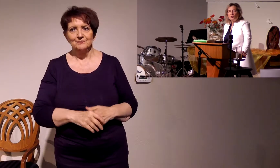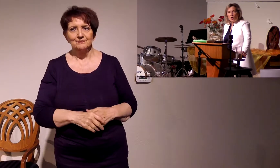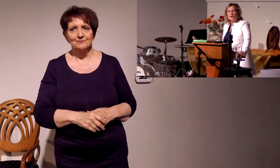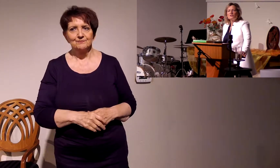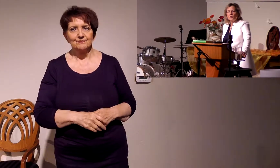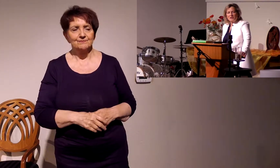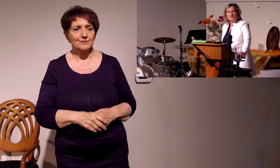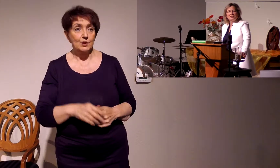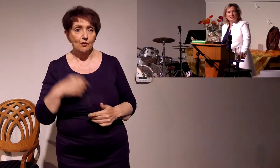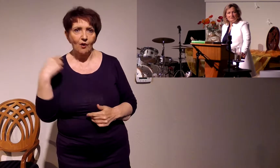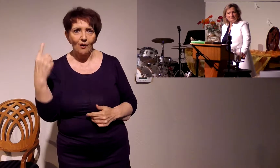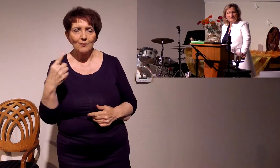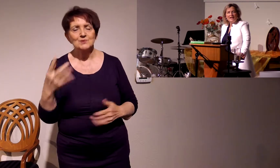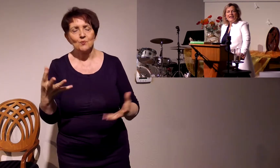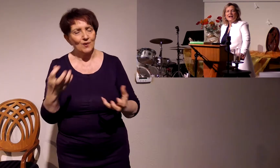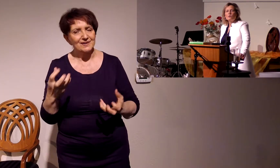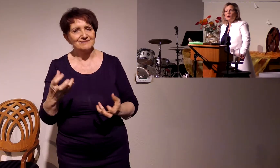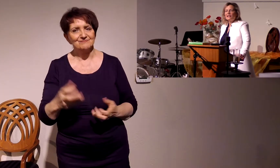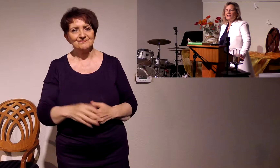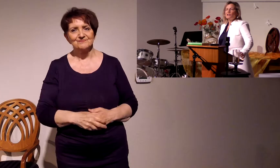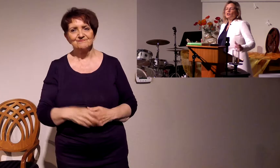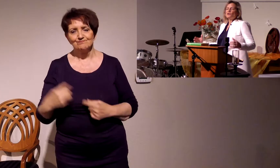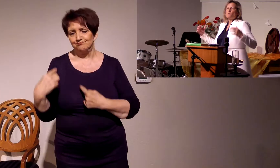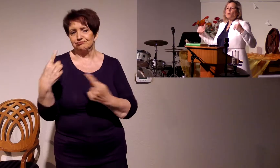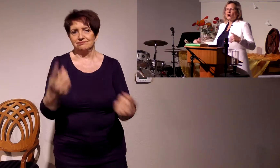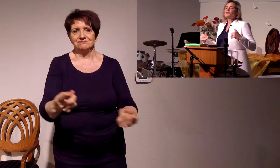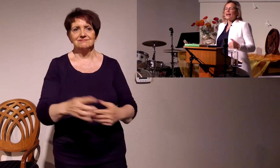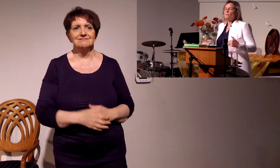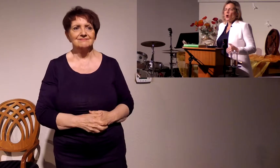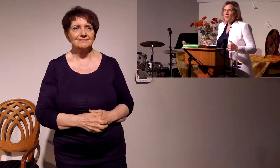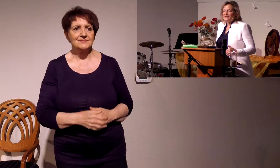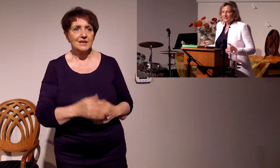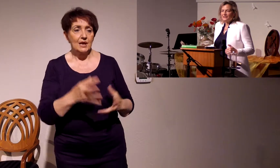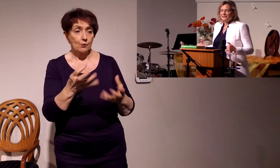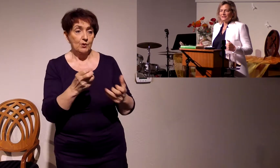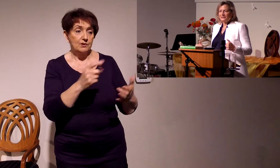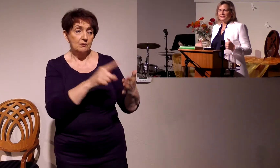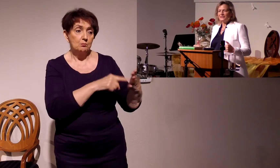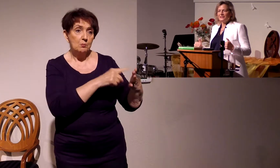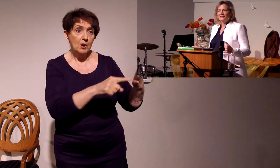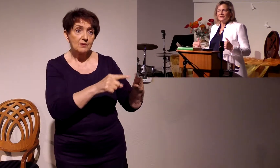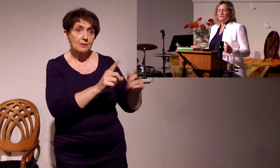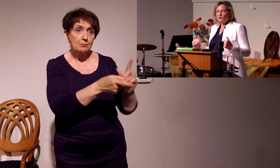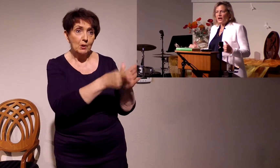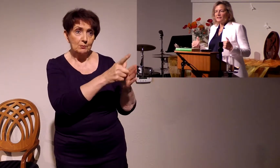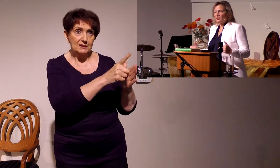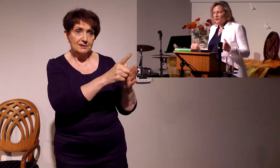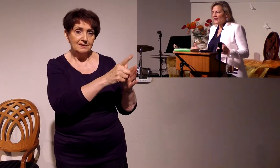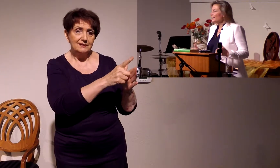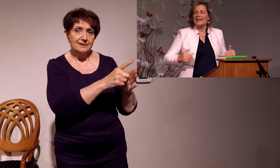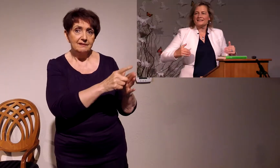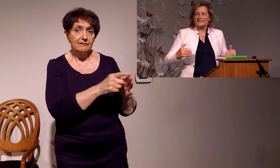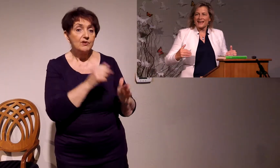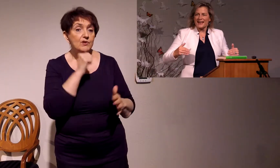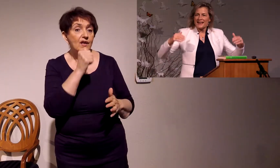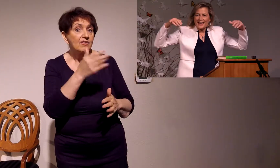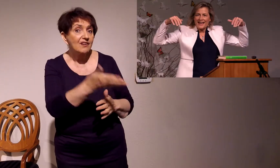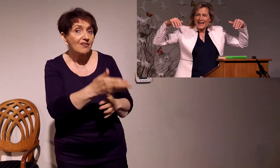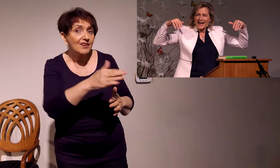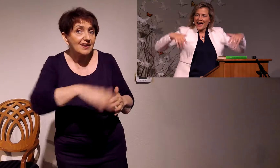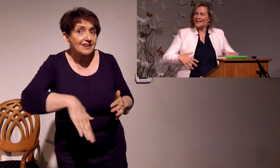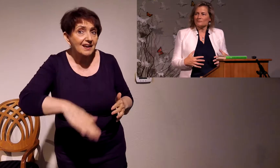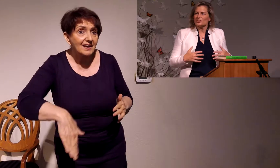that you always wanted to live. And I want you to mark that moment, if you're not there yet, and